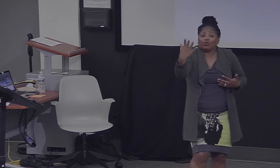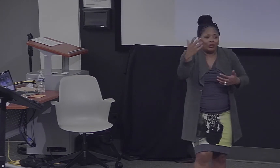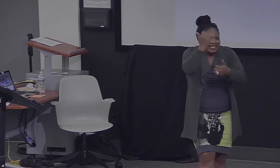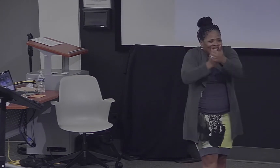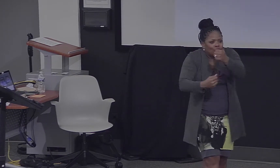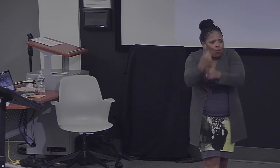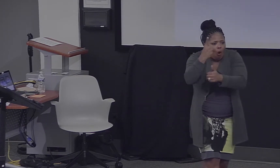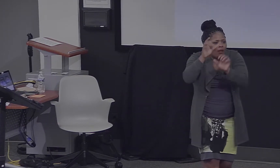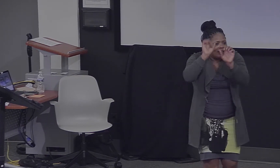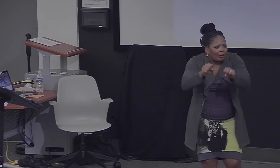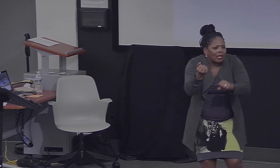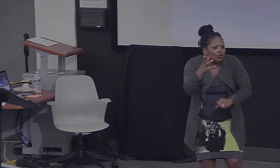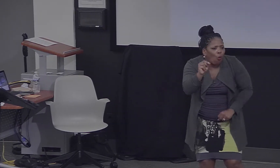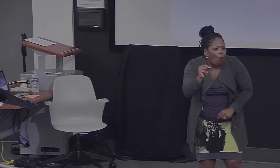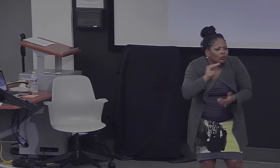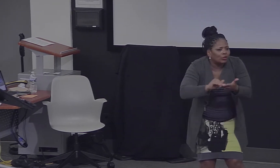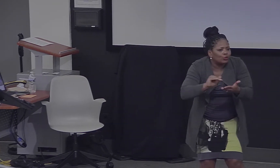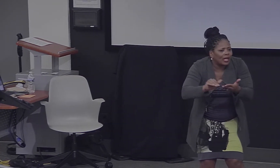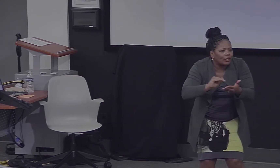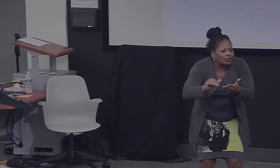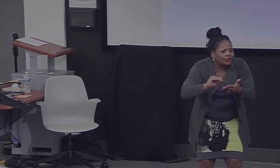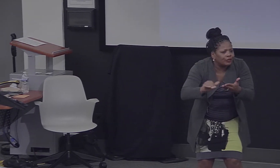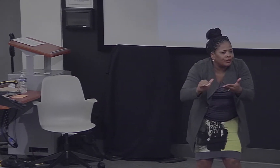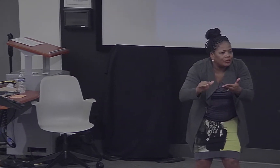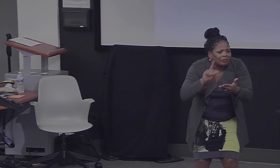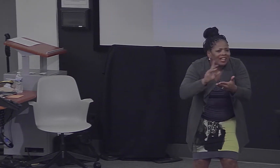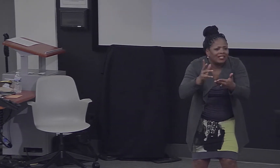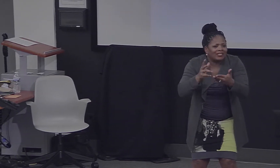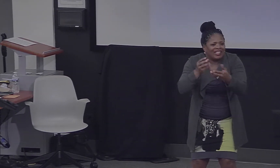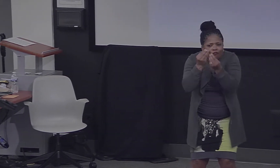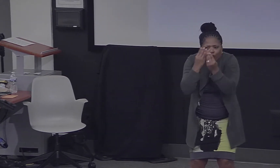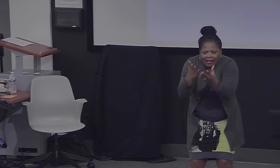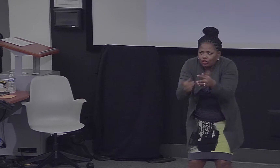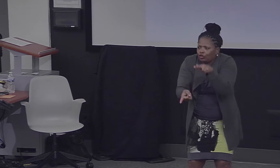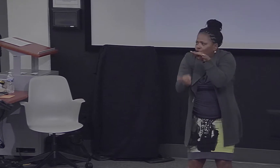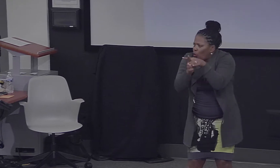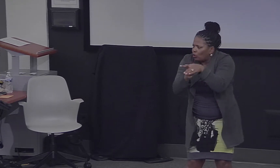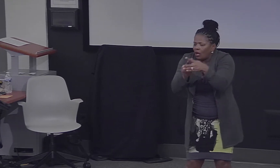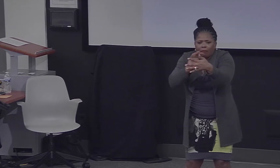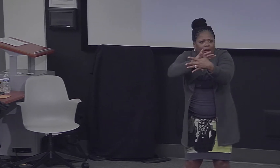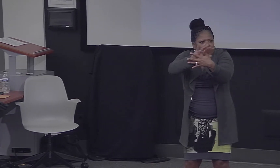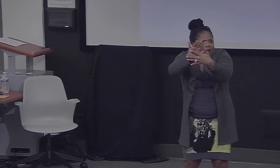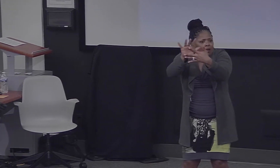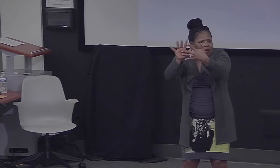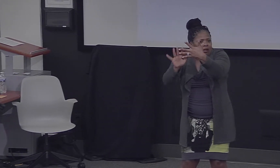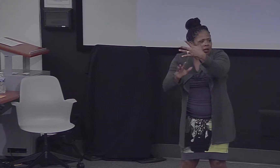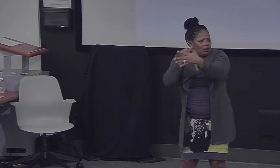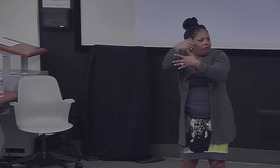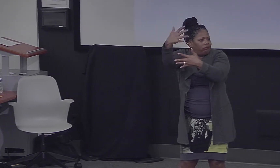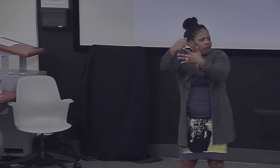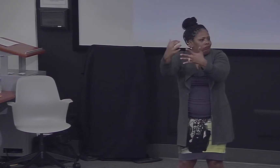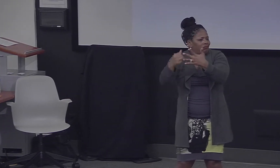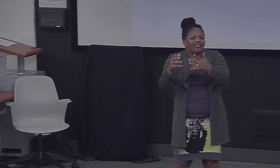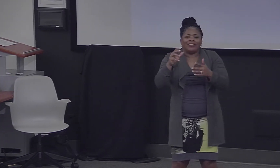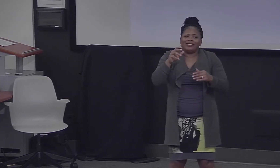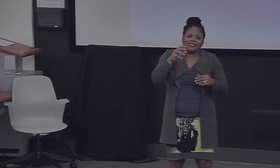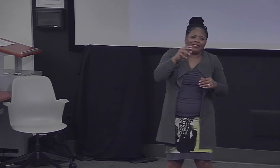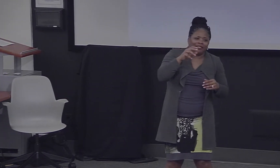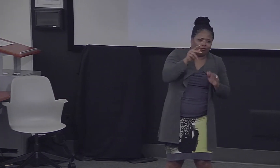Arises in all of these phases. Like I said, each phase could be its own dissertation because there is